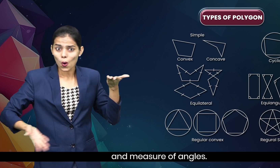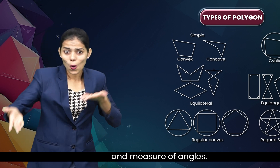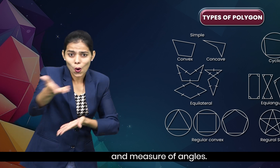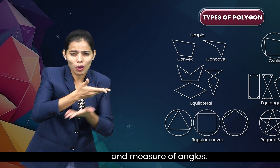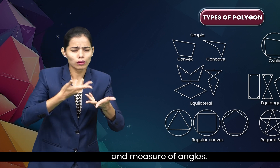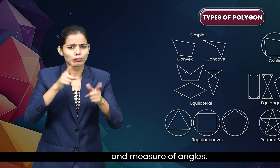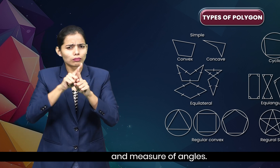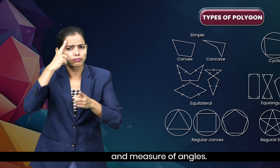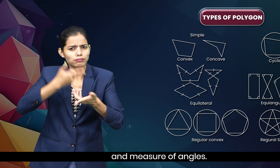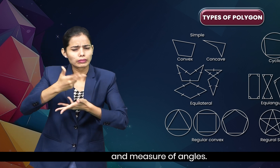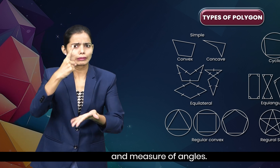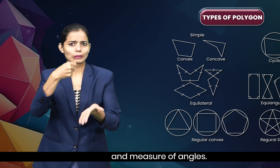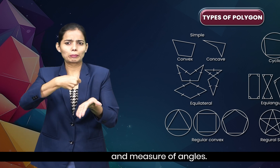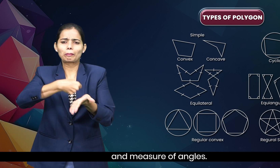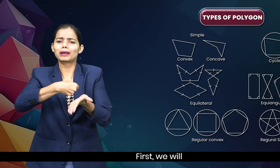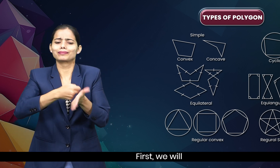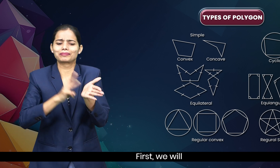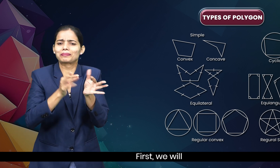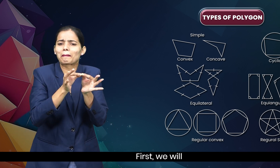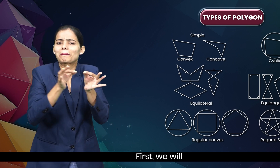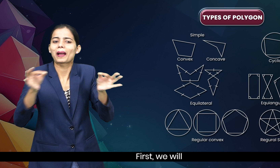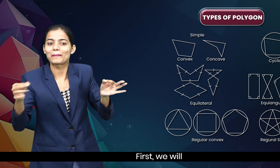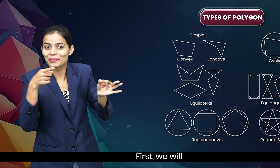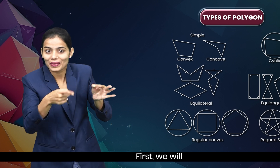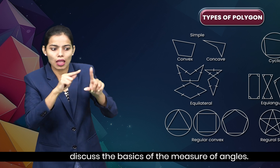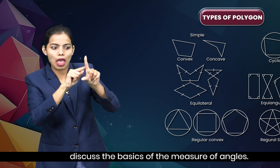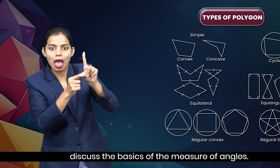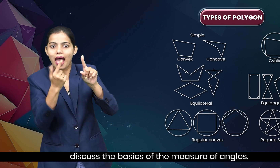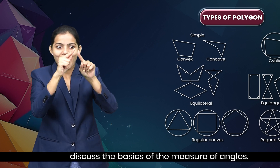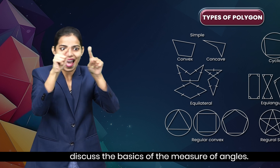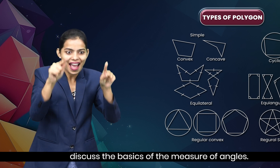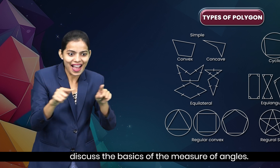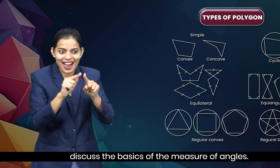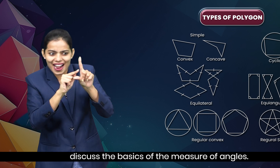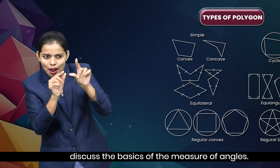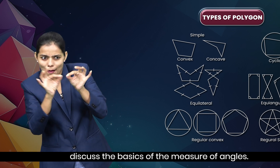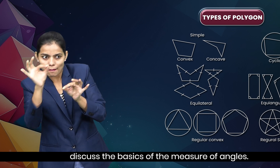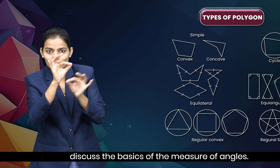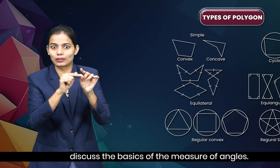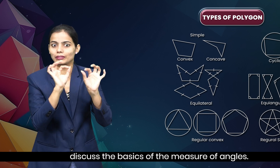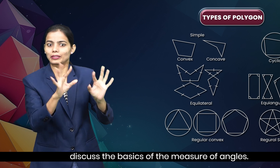of angles. First, we will discuss the basics of the measure of